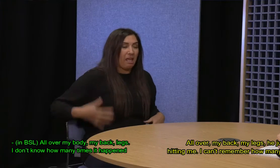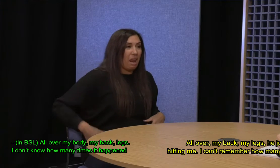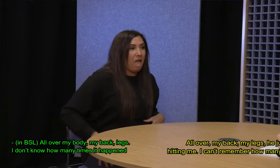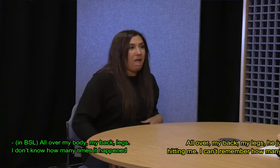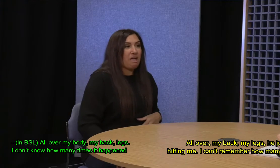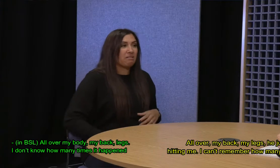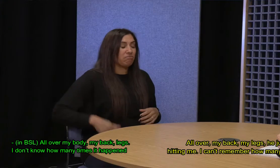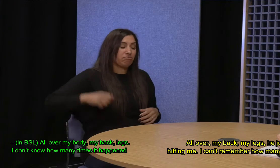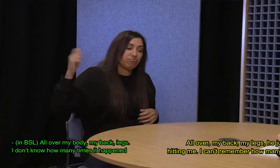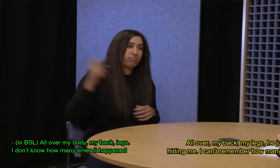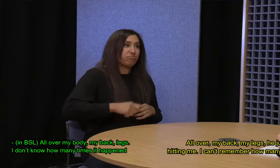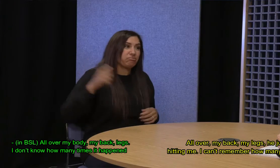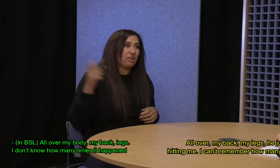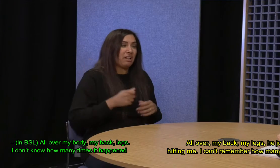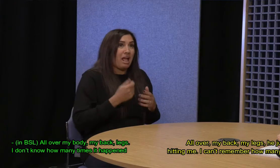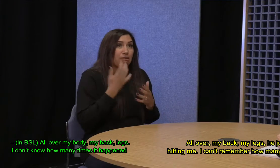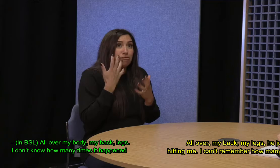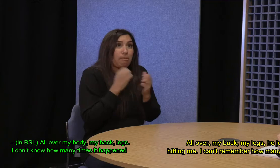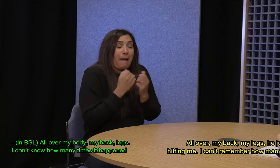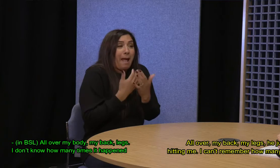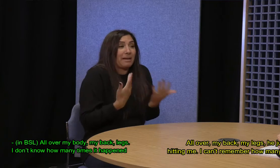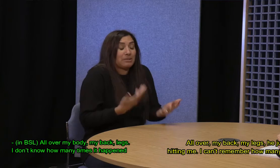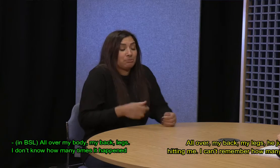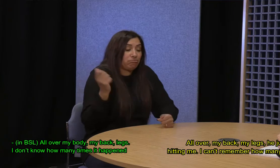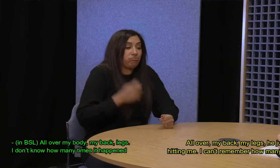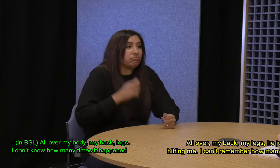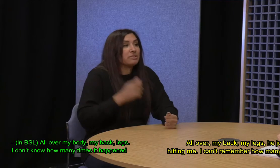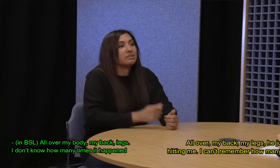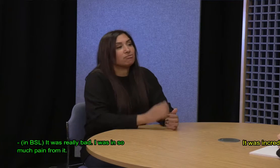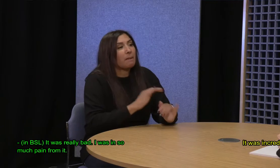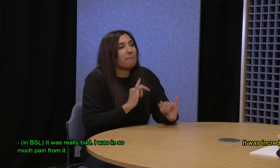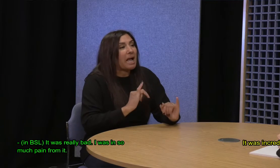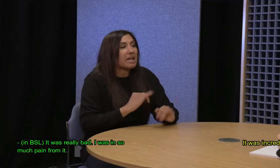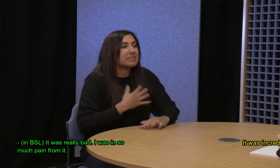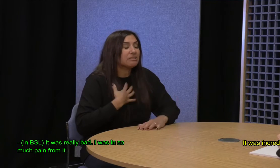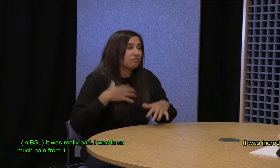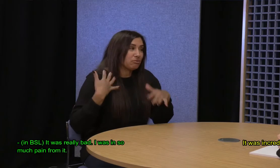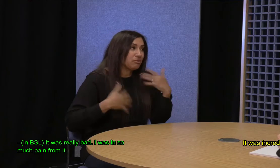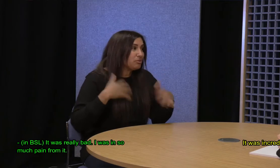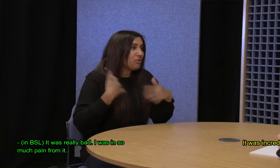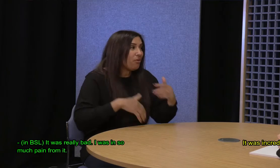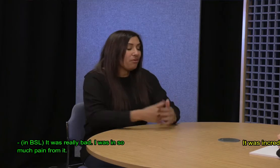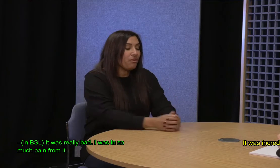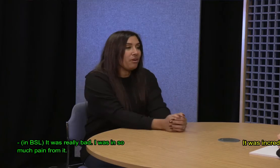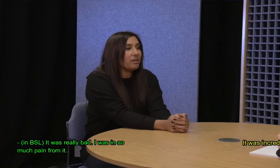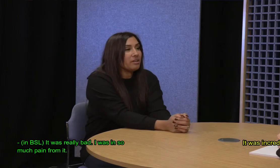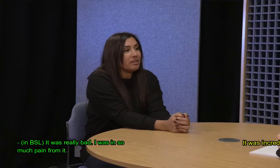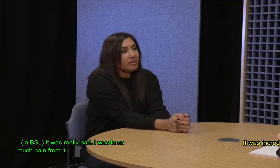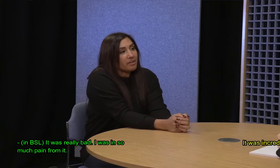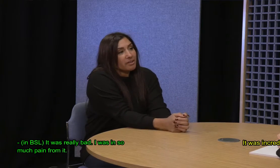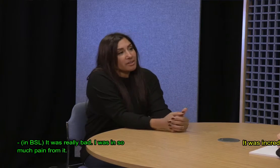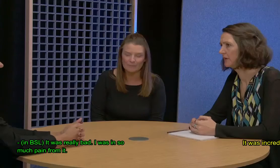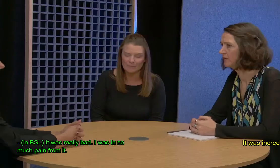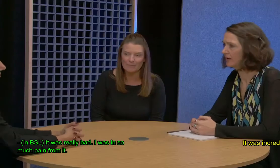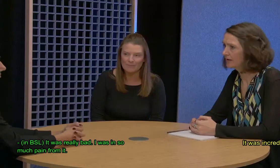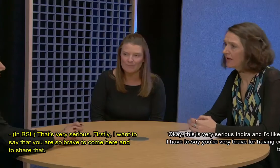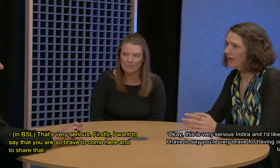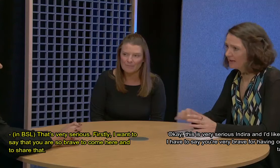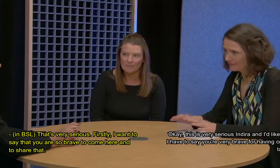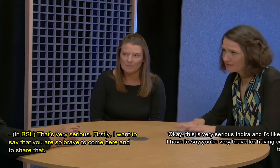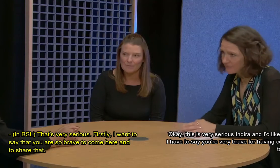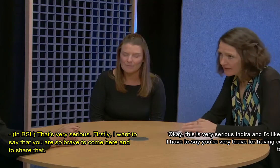All over. My back, my legs. He just carried on hitting me. I can't remember how many times. It was incredibly painful.